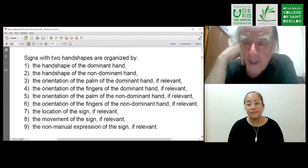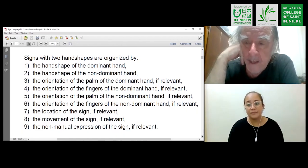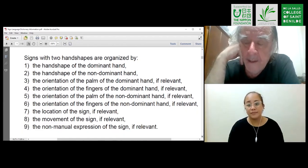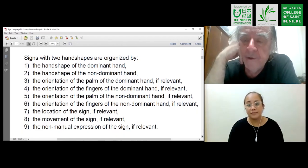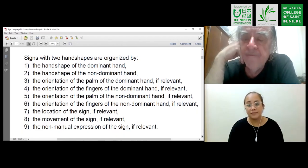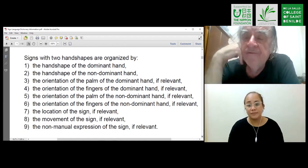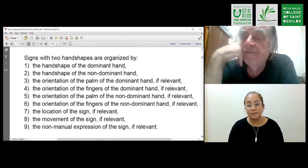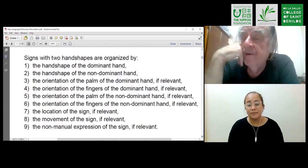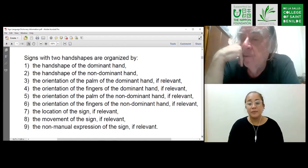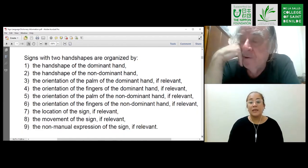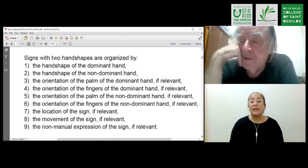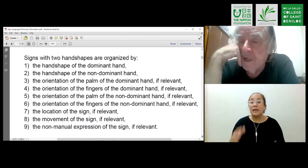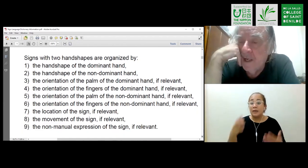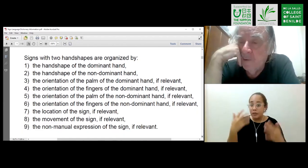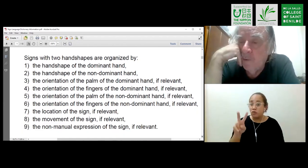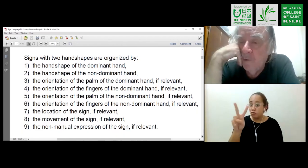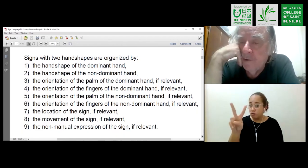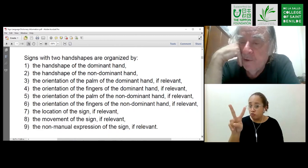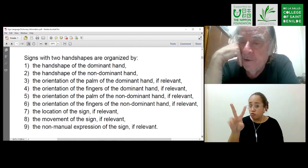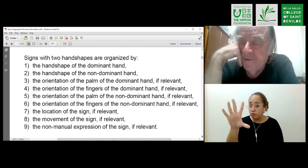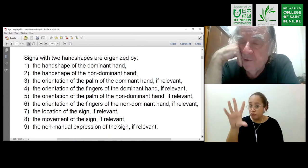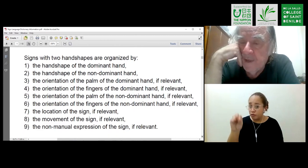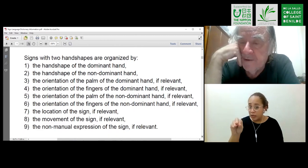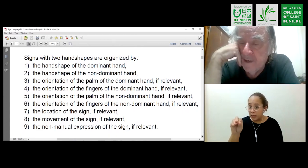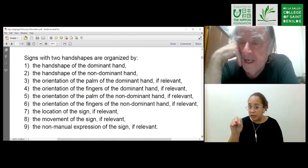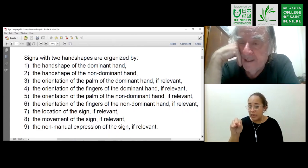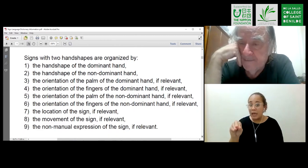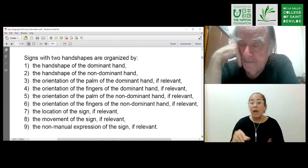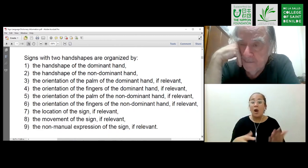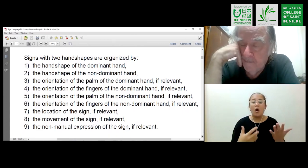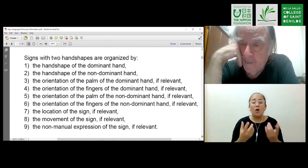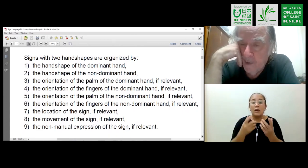And then at 2:50, we'll decide what we want to do for the rest of the day.